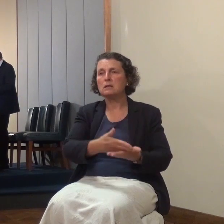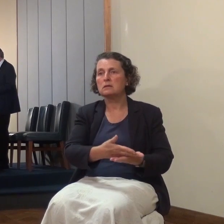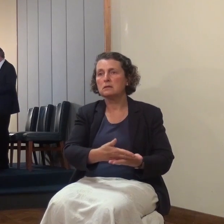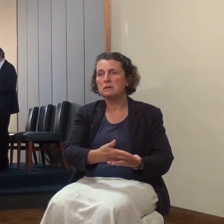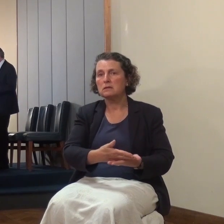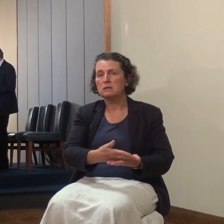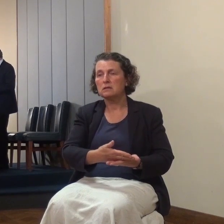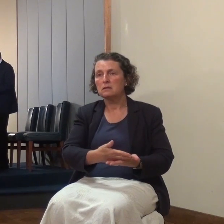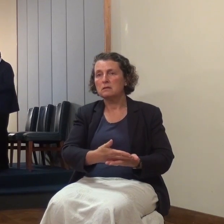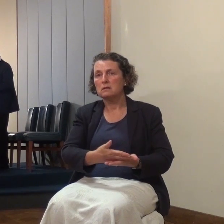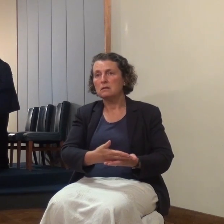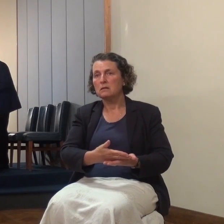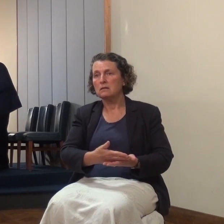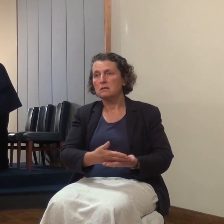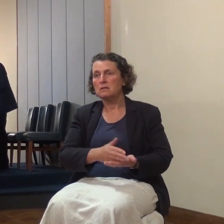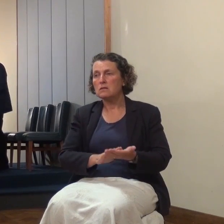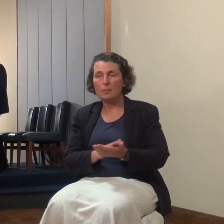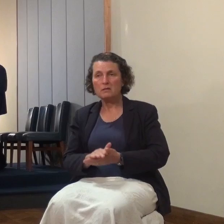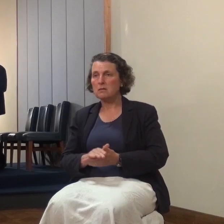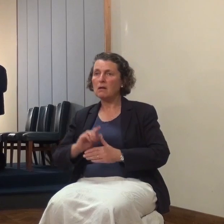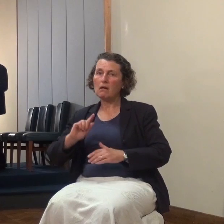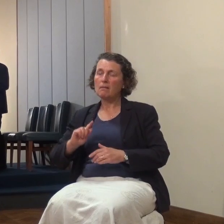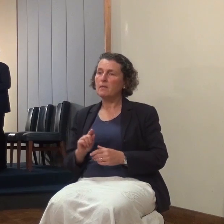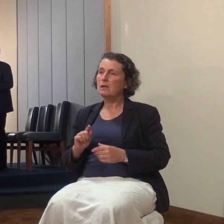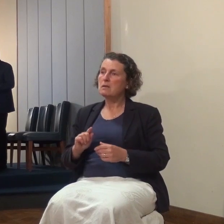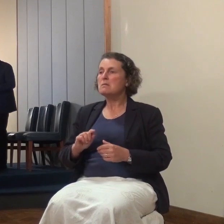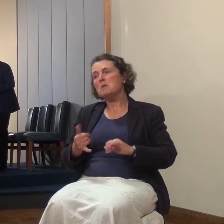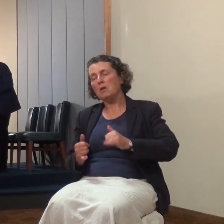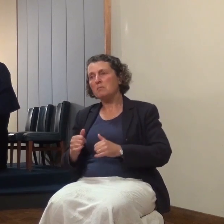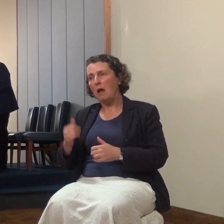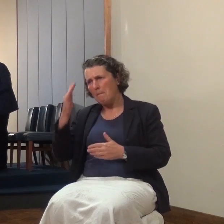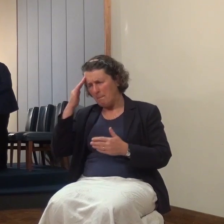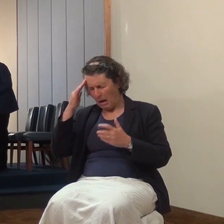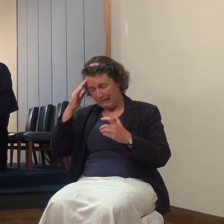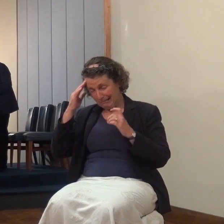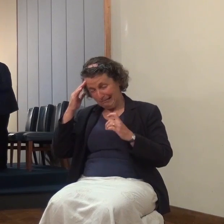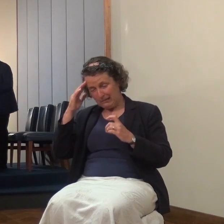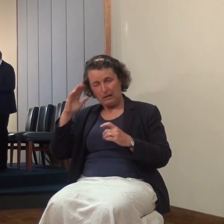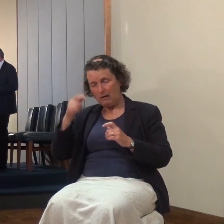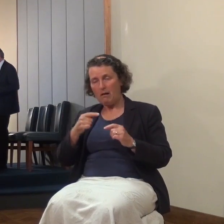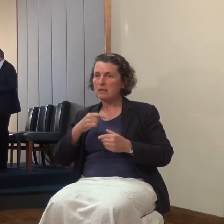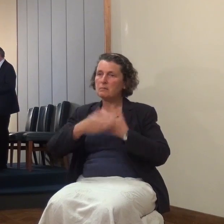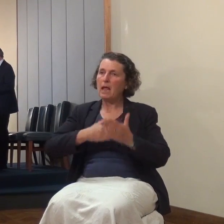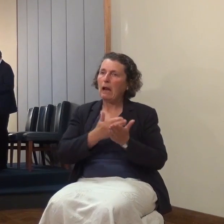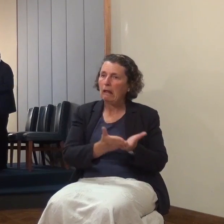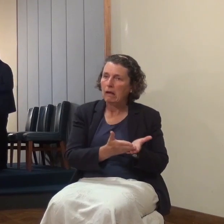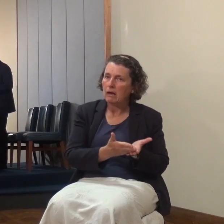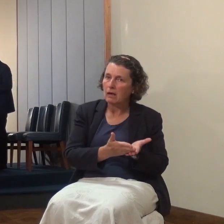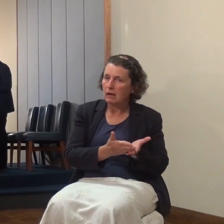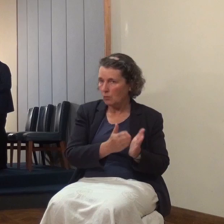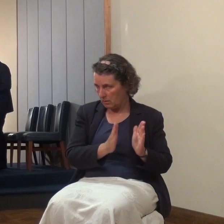challenges to our faith, be not quite able to trust ourselves to open our mouths. So there are plenty of